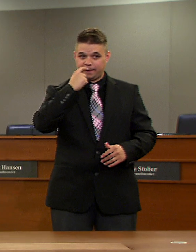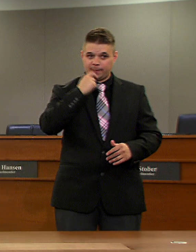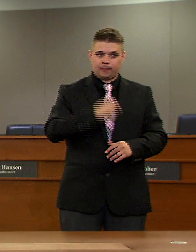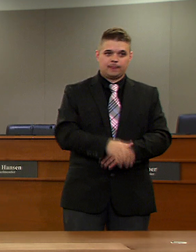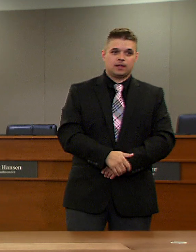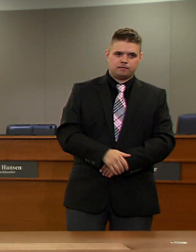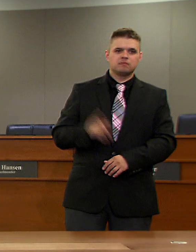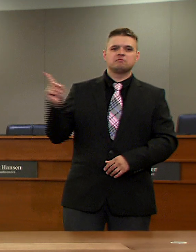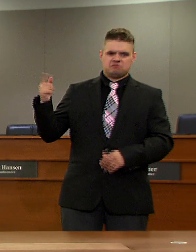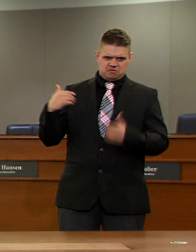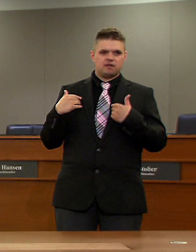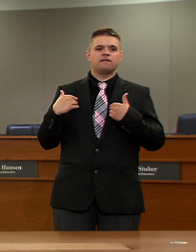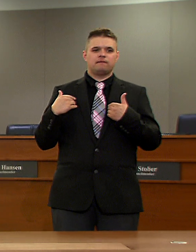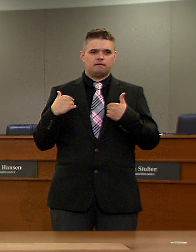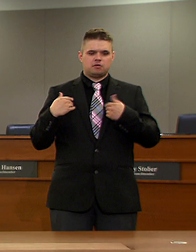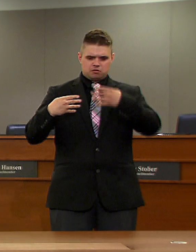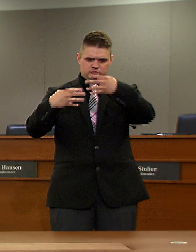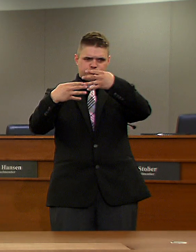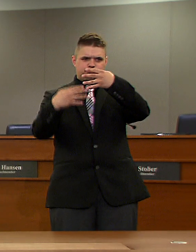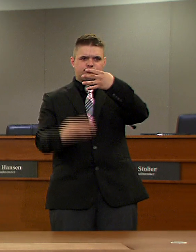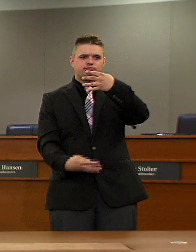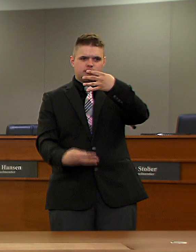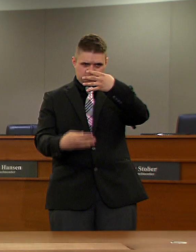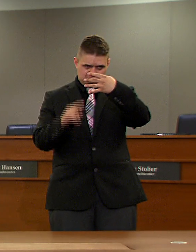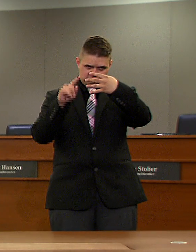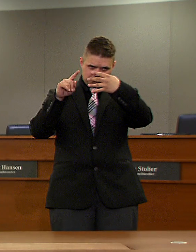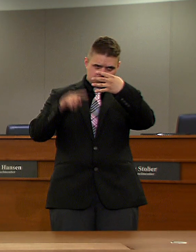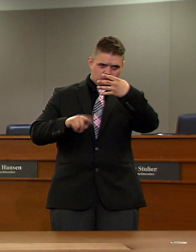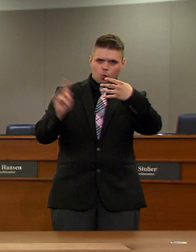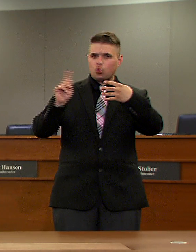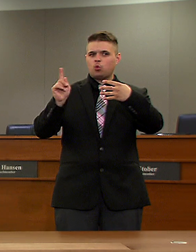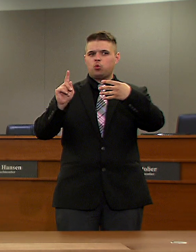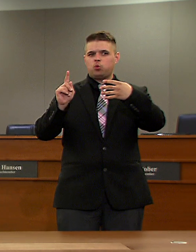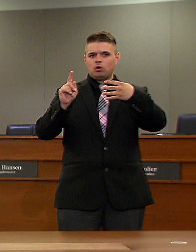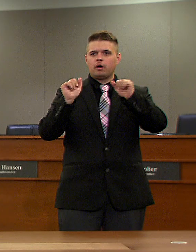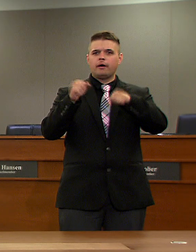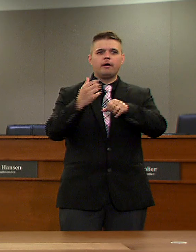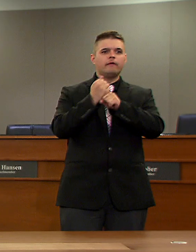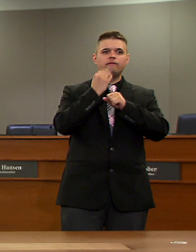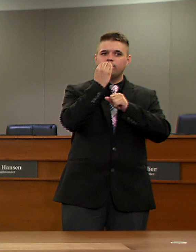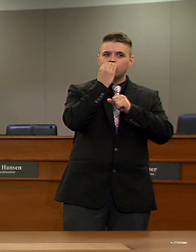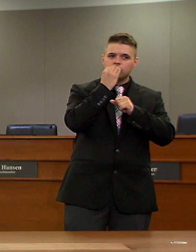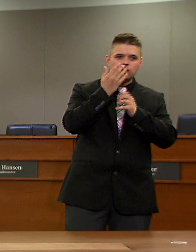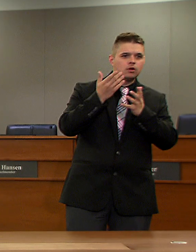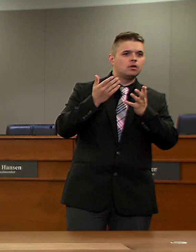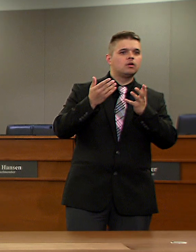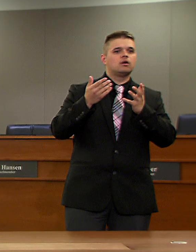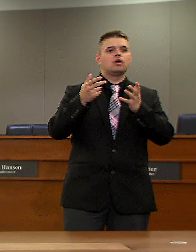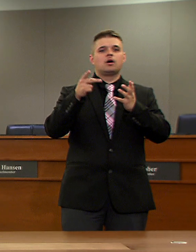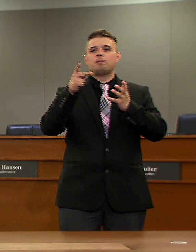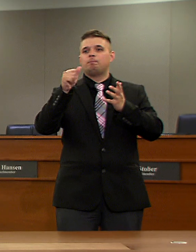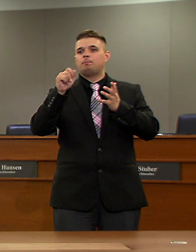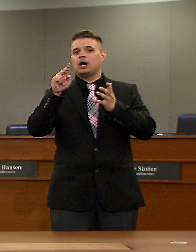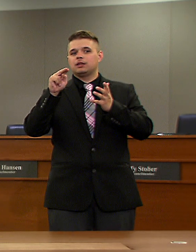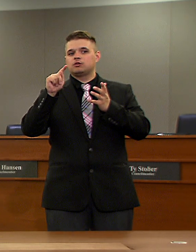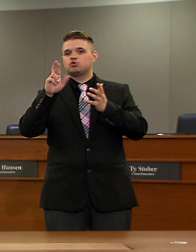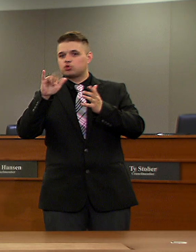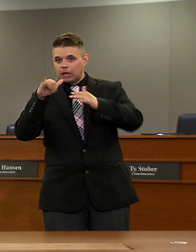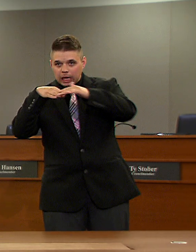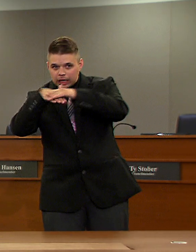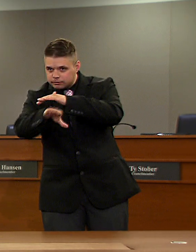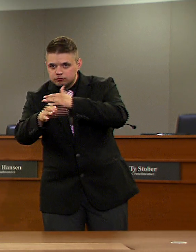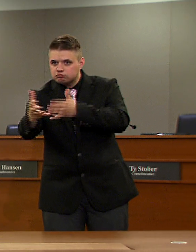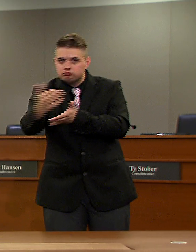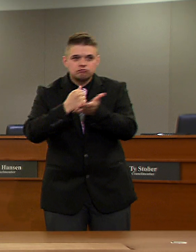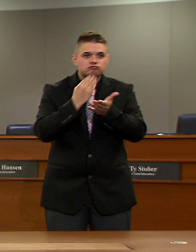has an extensive list of food pantries in our community where you can get access to food. They keep this